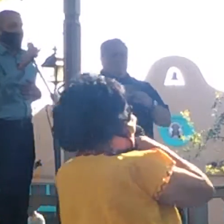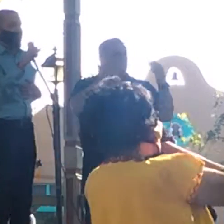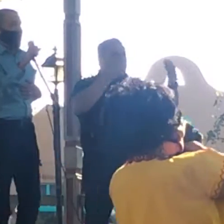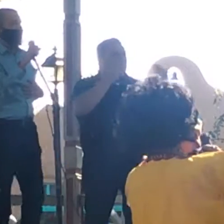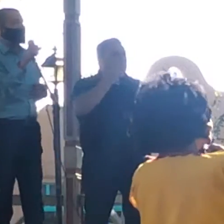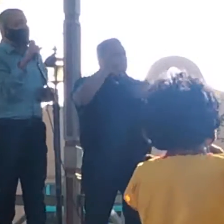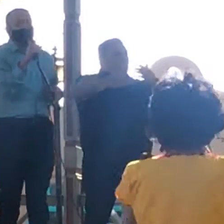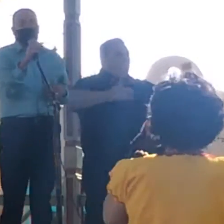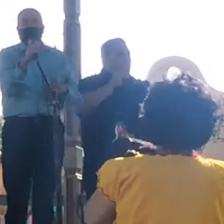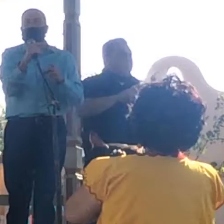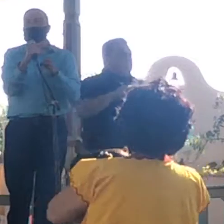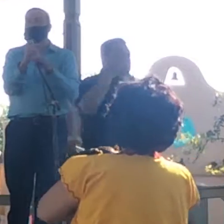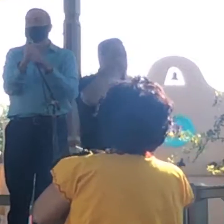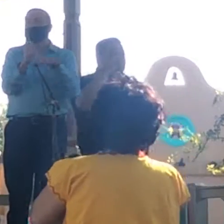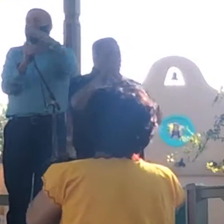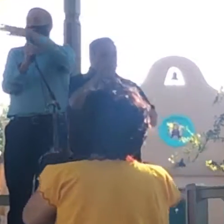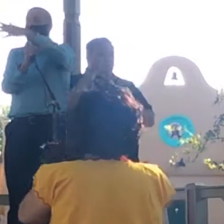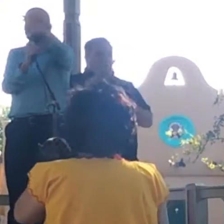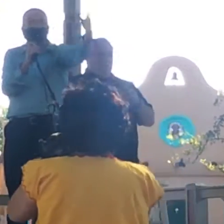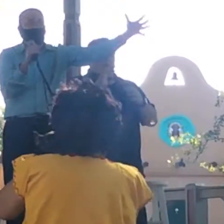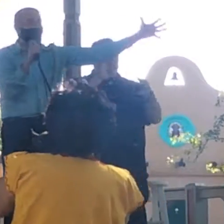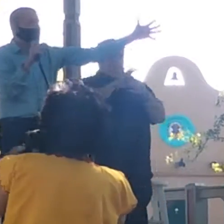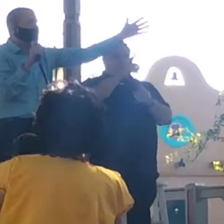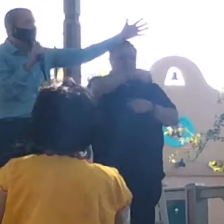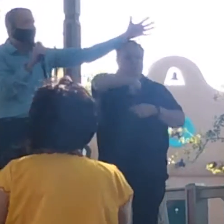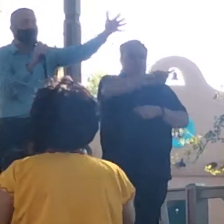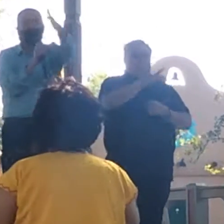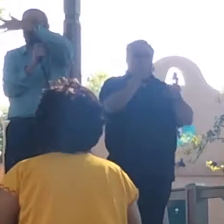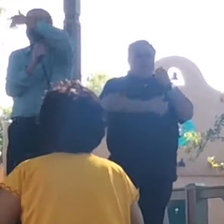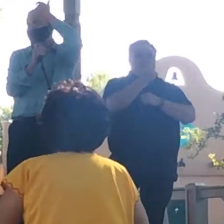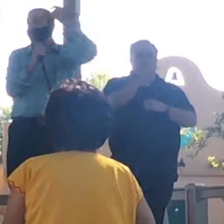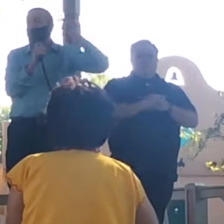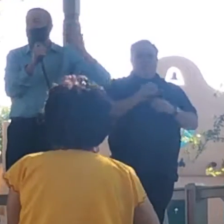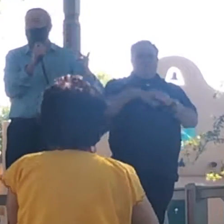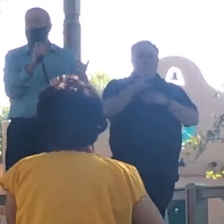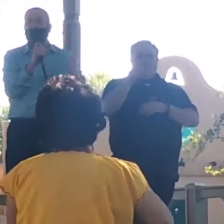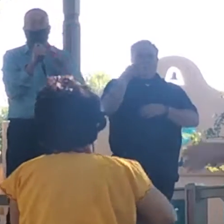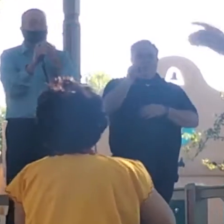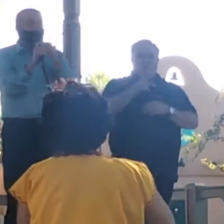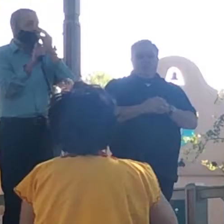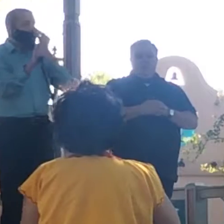Thank you and welcome to this beautiful park that belongs to you, to everybody in this park.